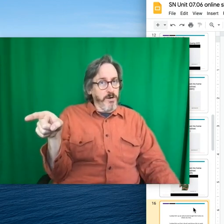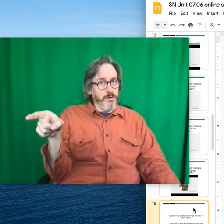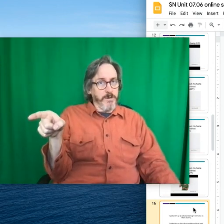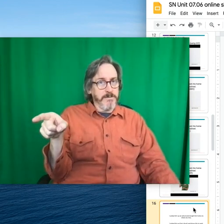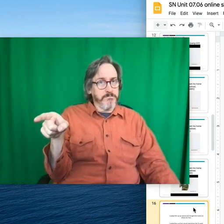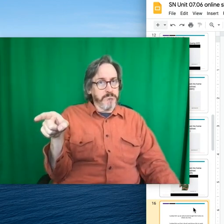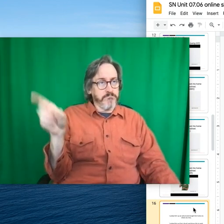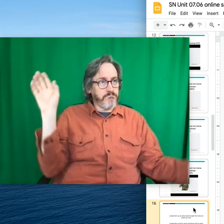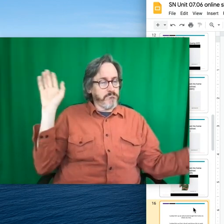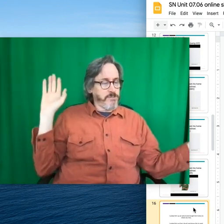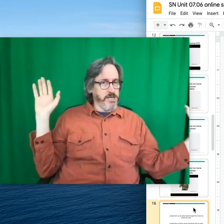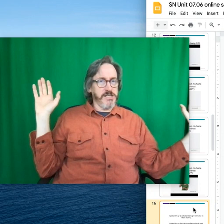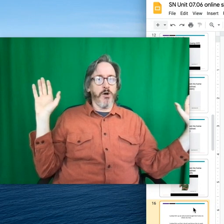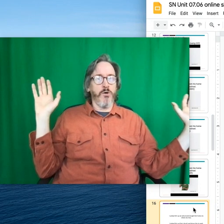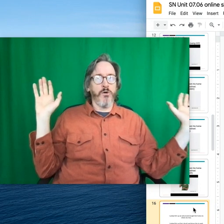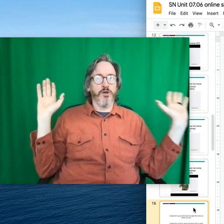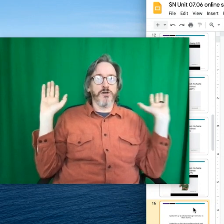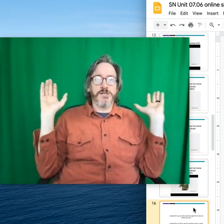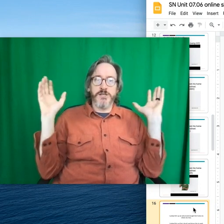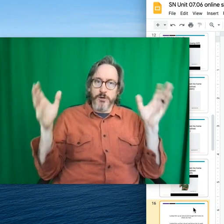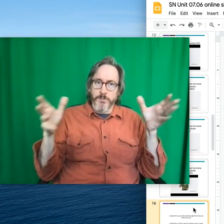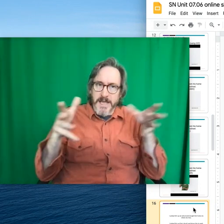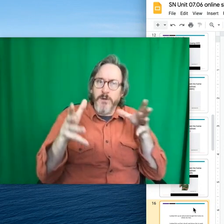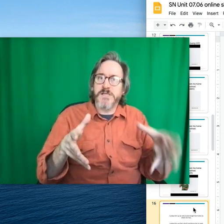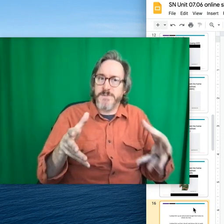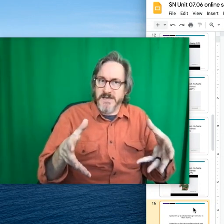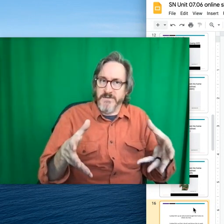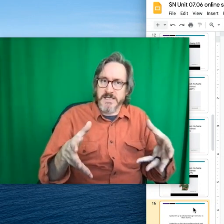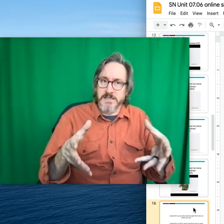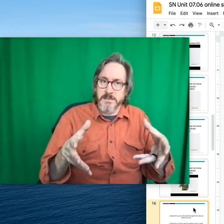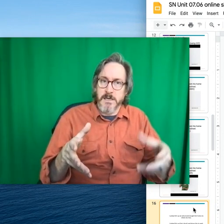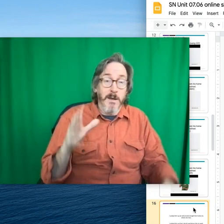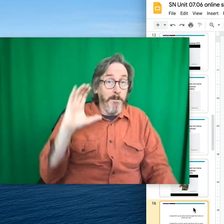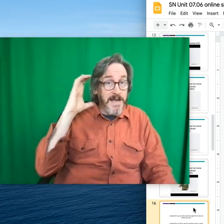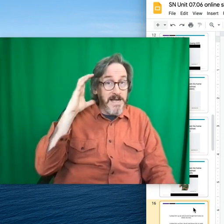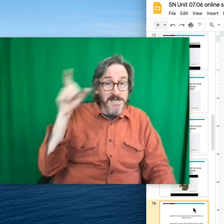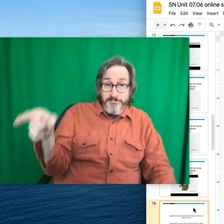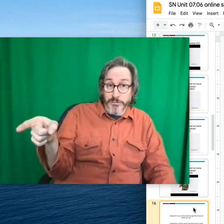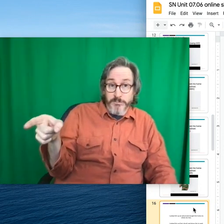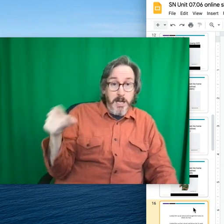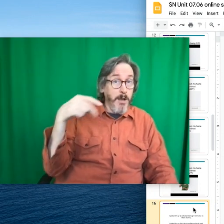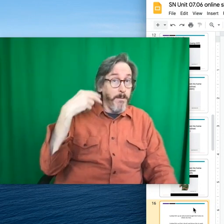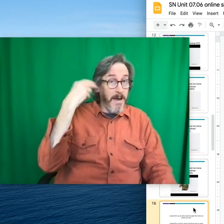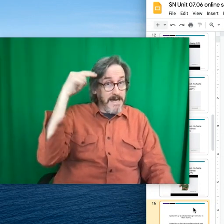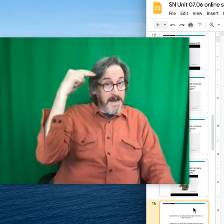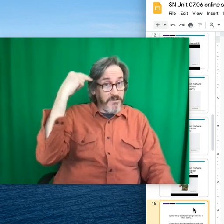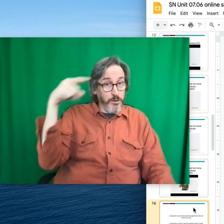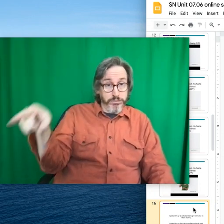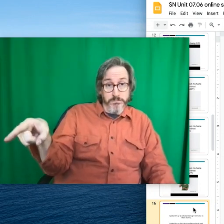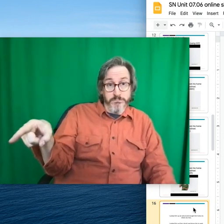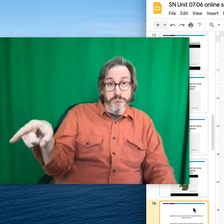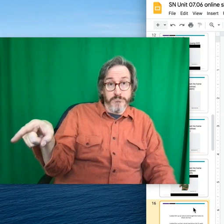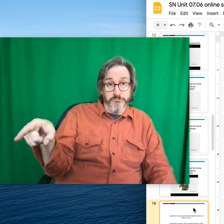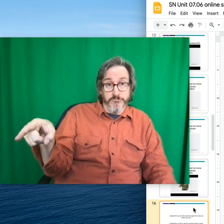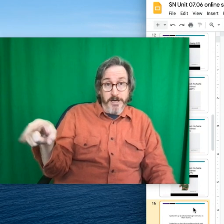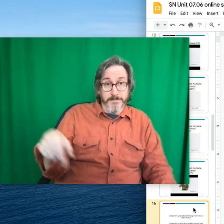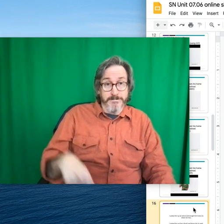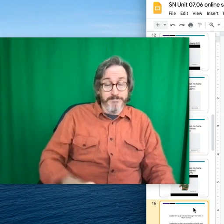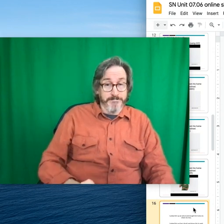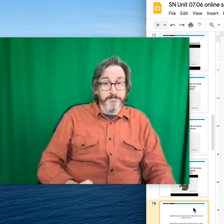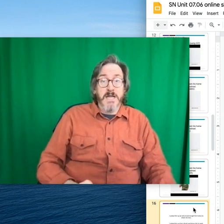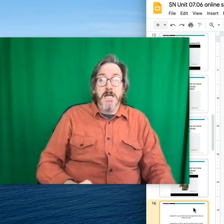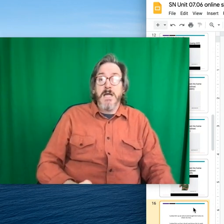up before you do it, just so you're playing with specifics. My cousin, my nephew,